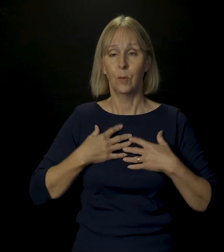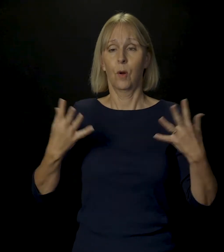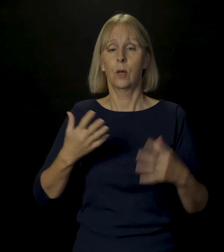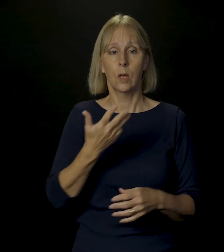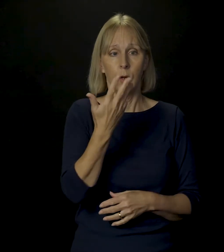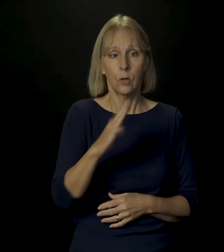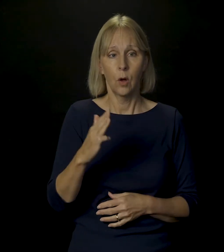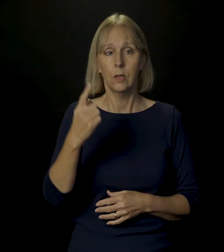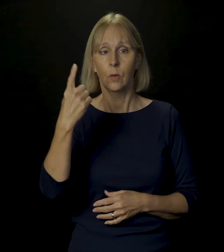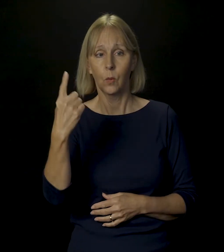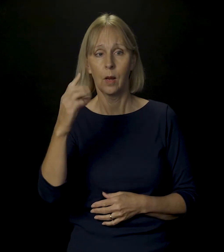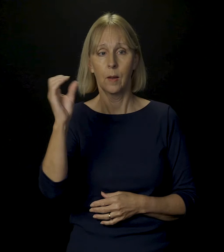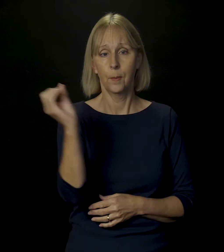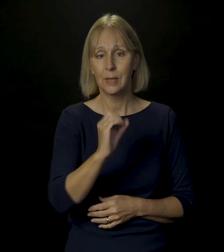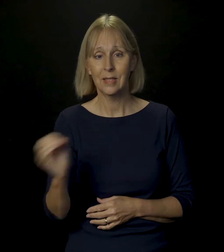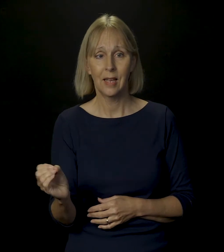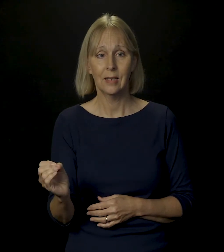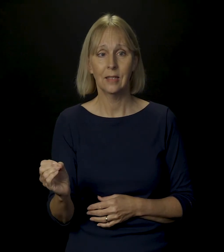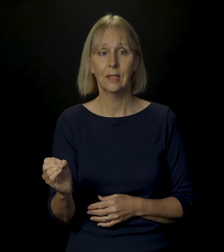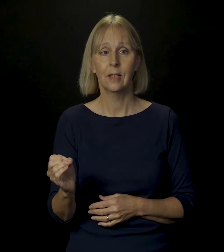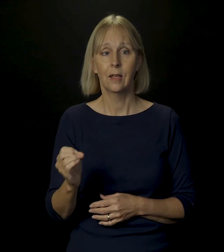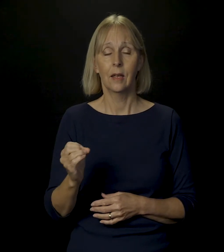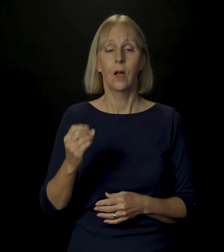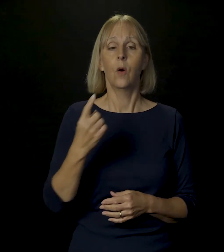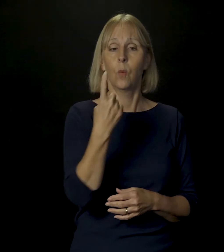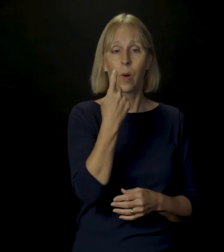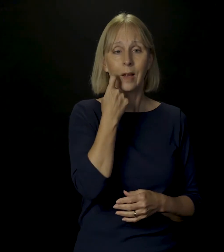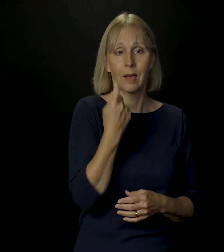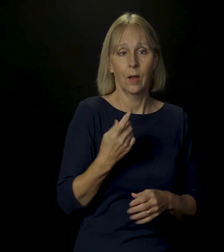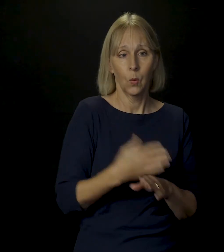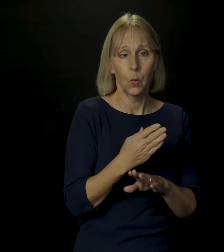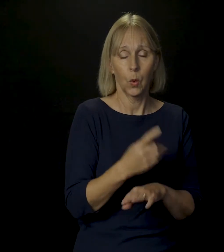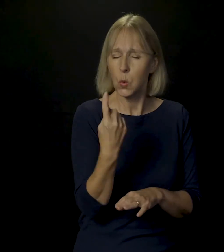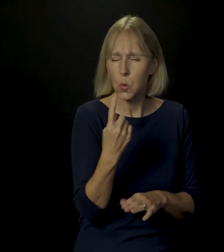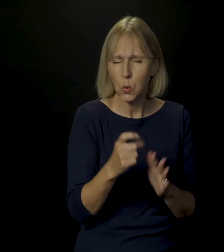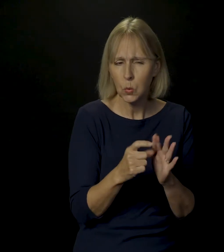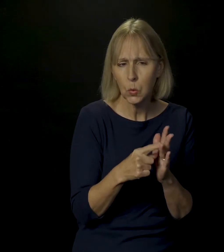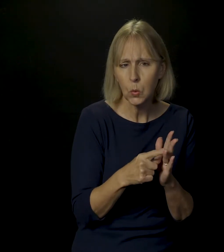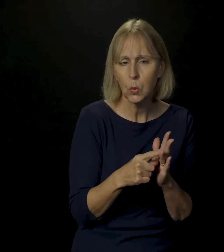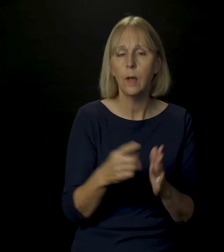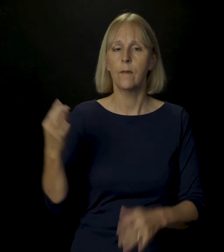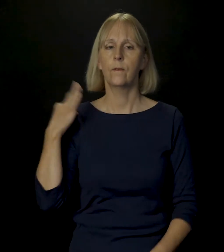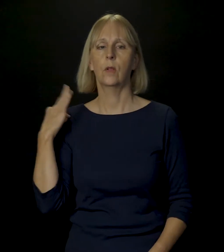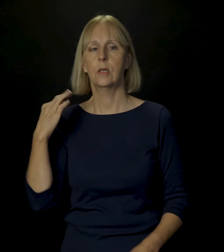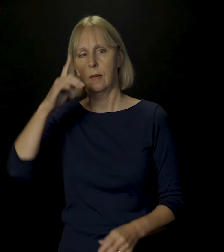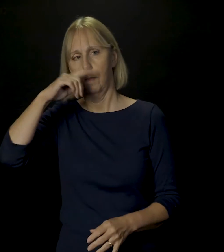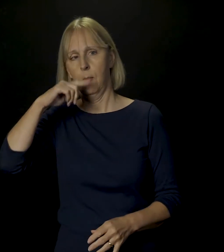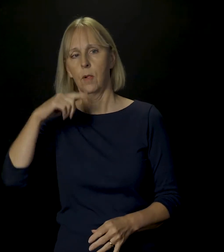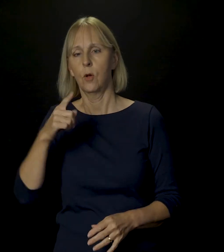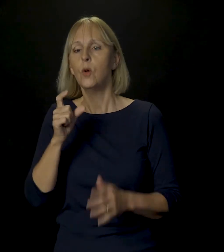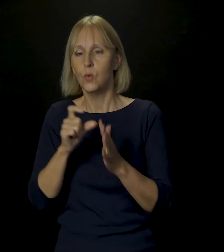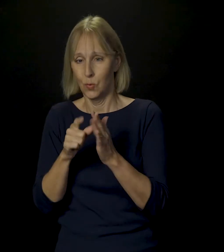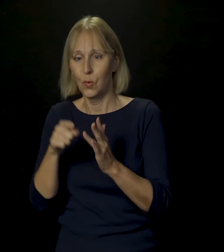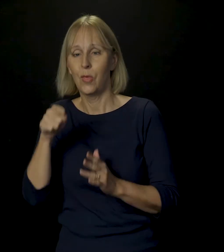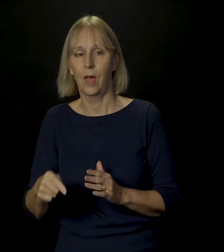% Of One Care's Total workload Hours Is done By volunteers Now if I had A room of people With me Or maybe